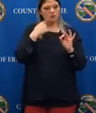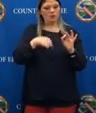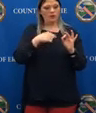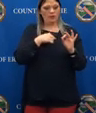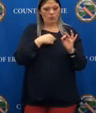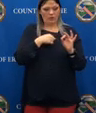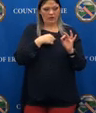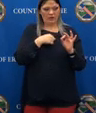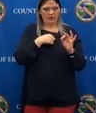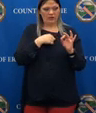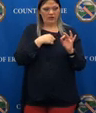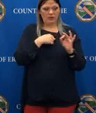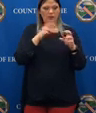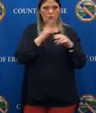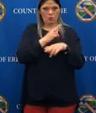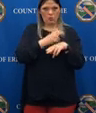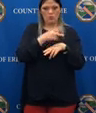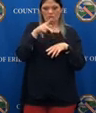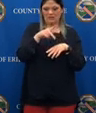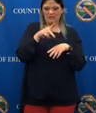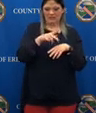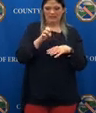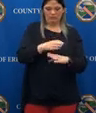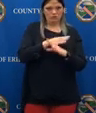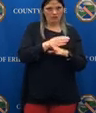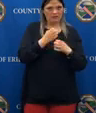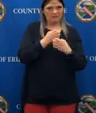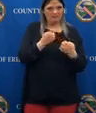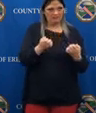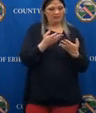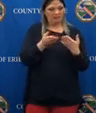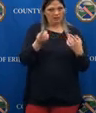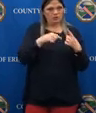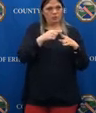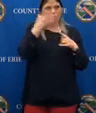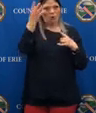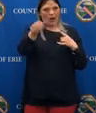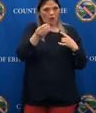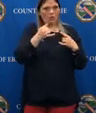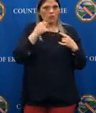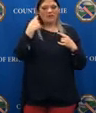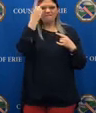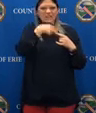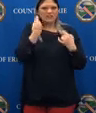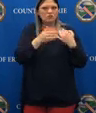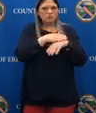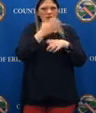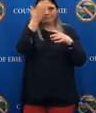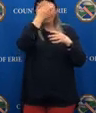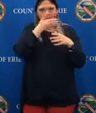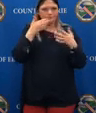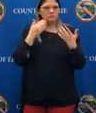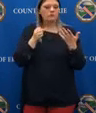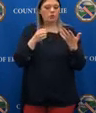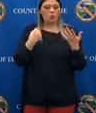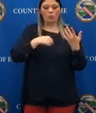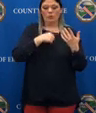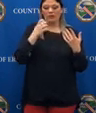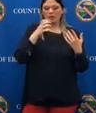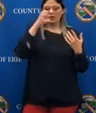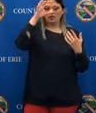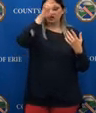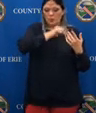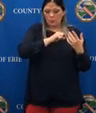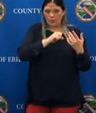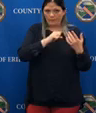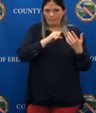wear our personal protective equipment when we're going out, our facial covers, and so we assume that there